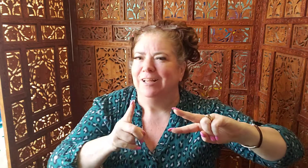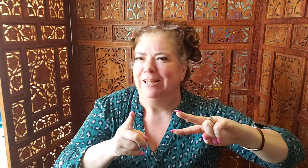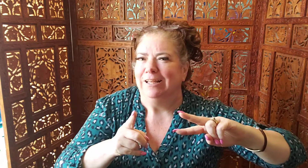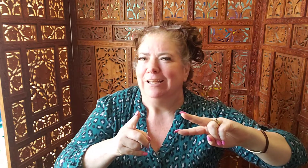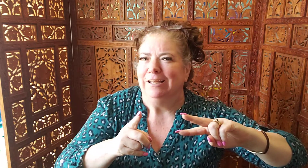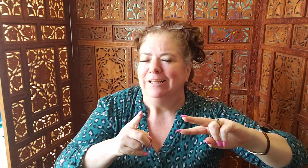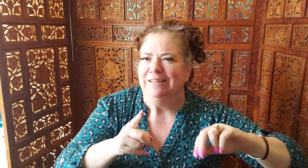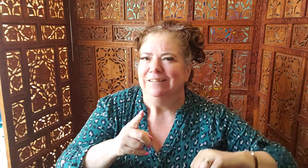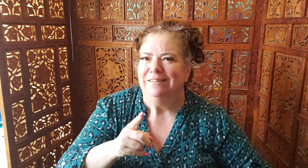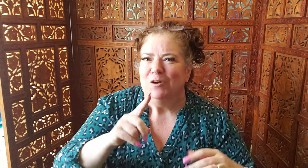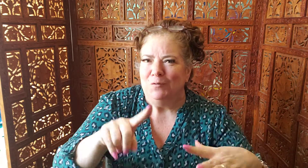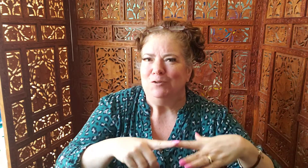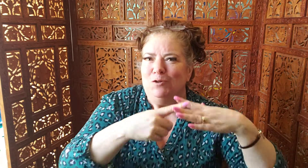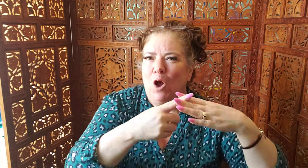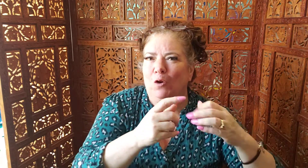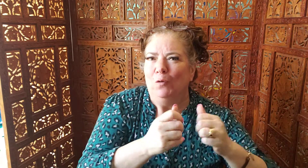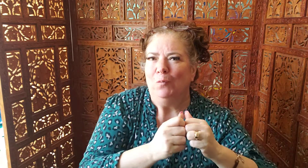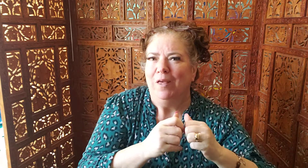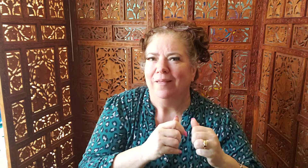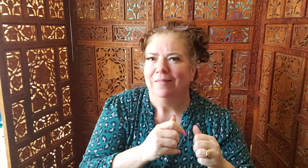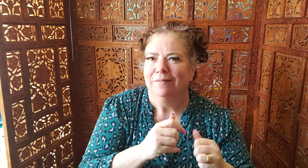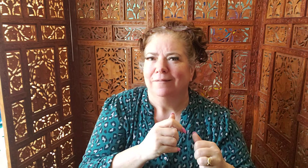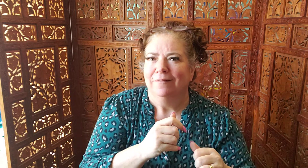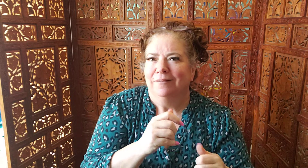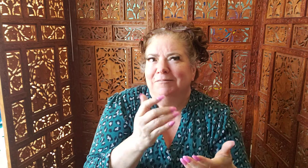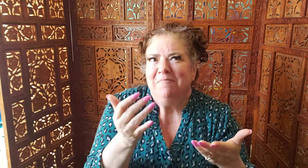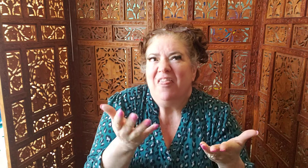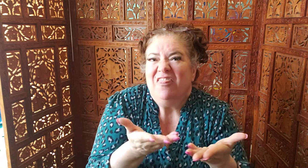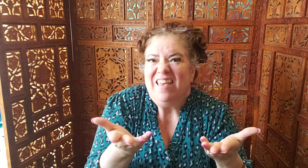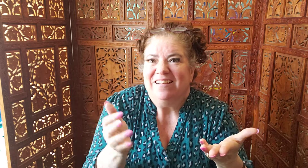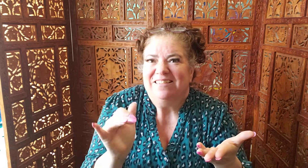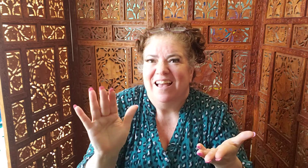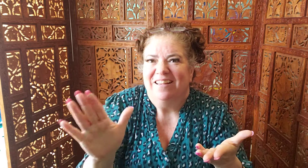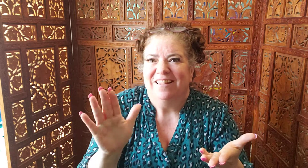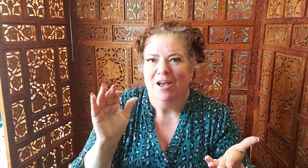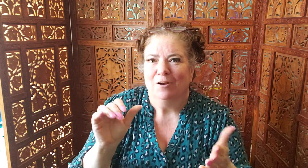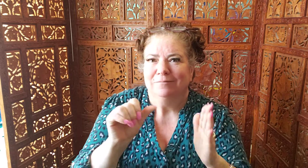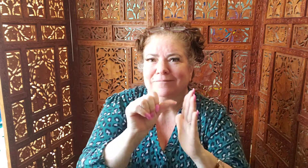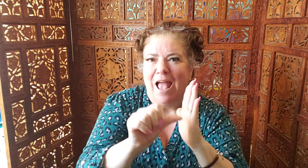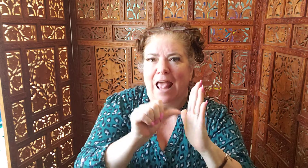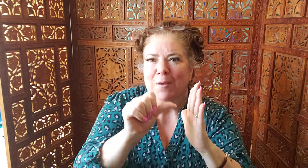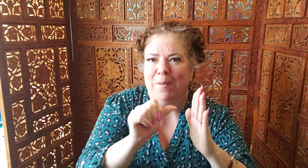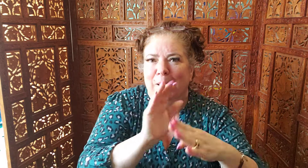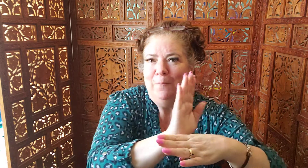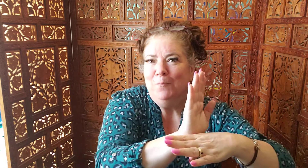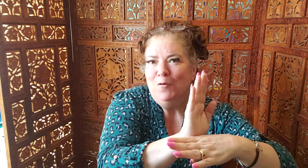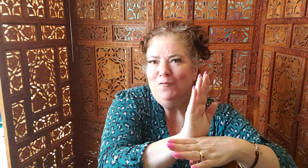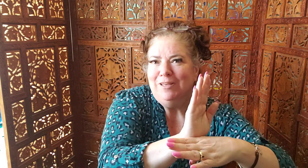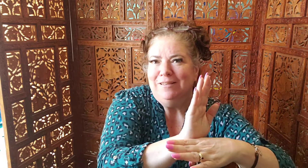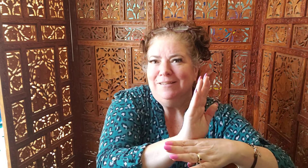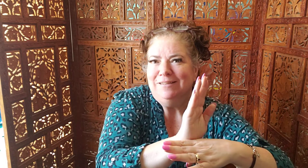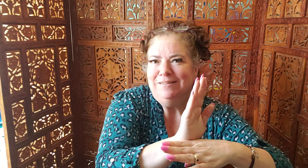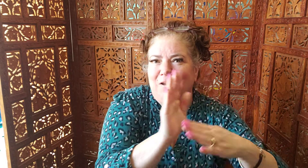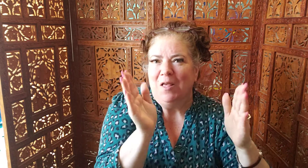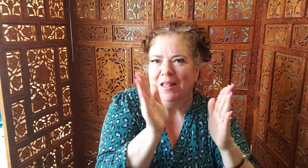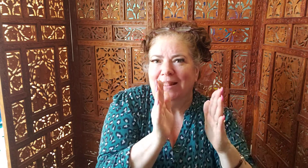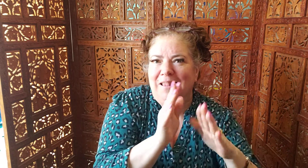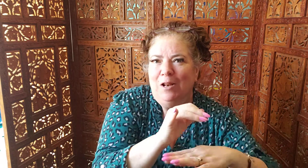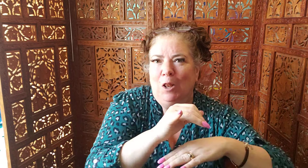Guess who's gonna be on TV? What do under the sea? Under the sea.